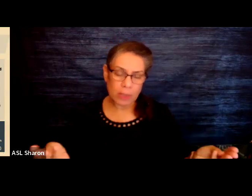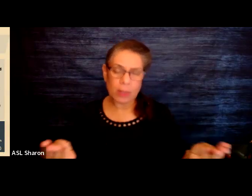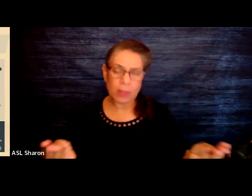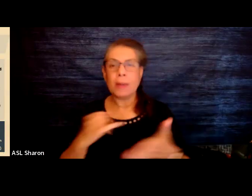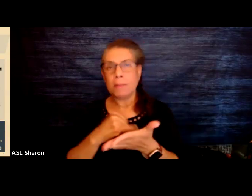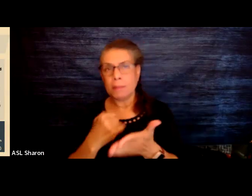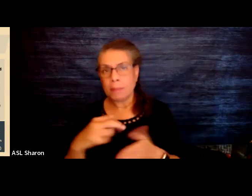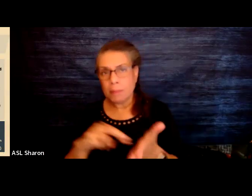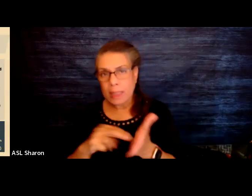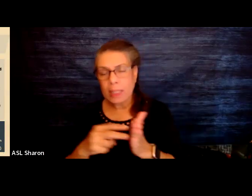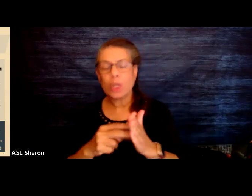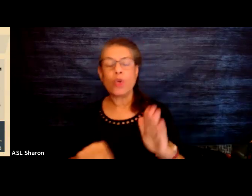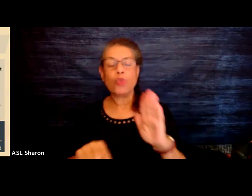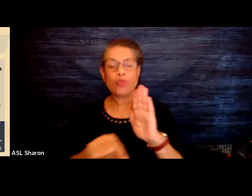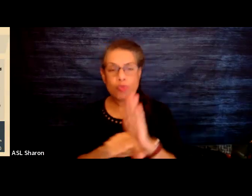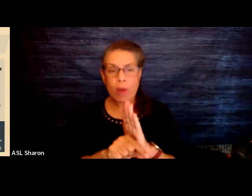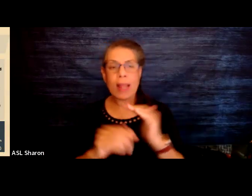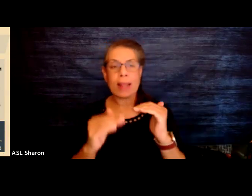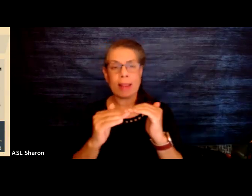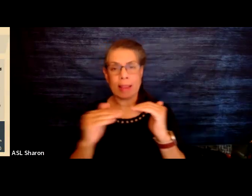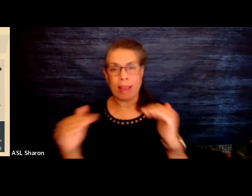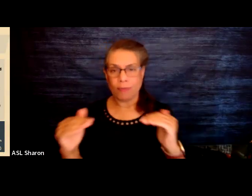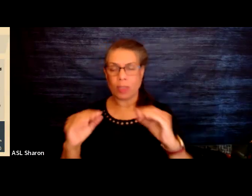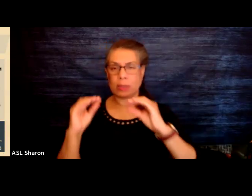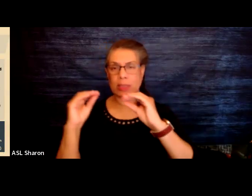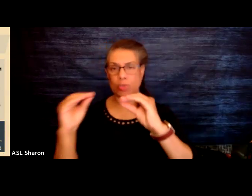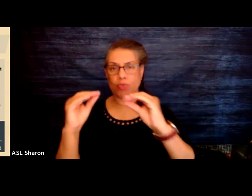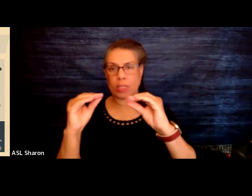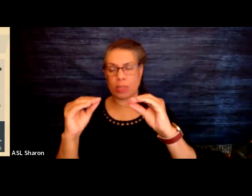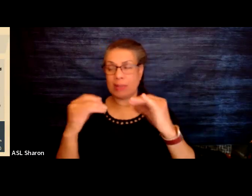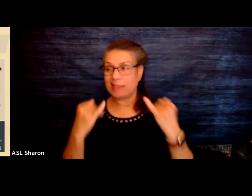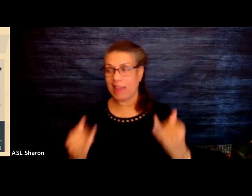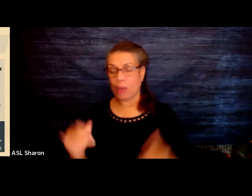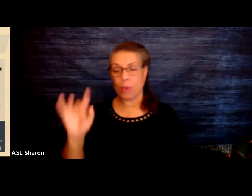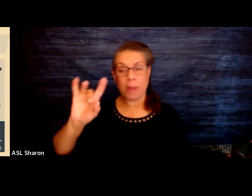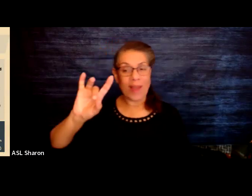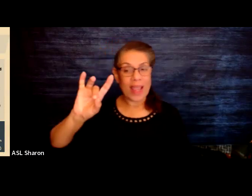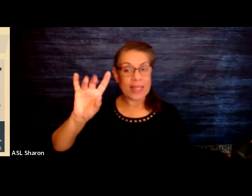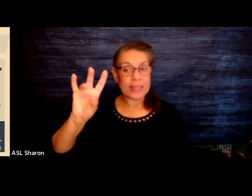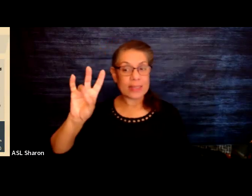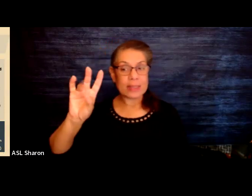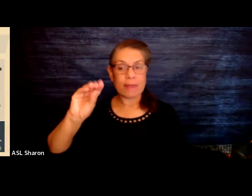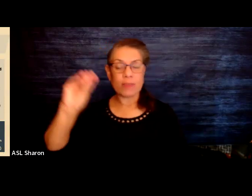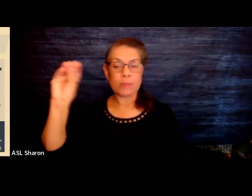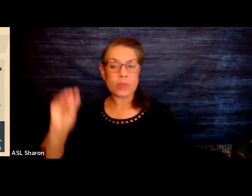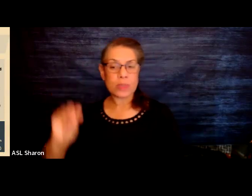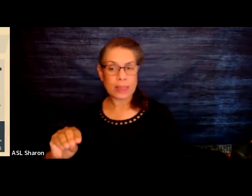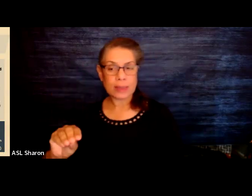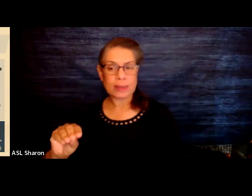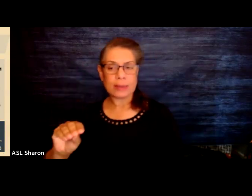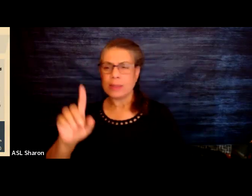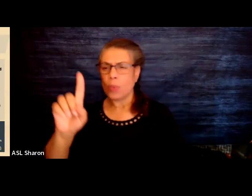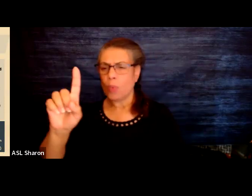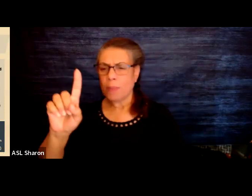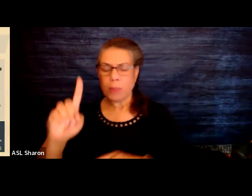grade level standards aligned instruction. So we are now at about 87% and continuing to grow.